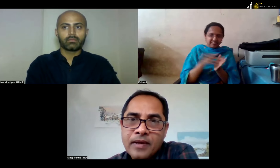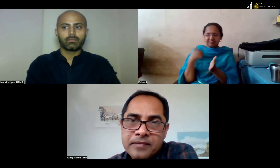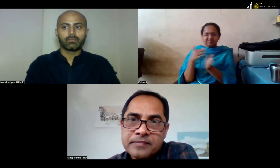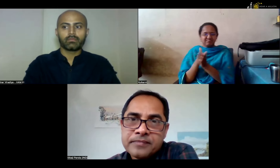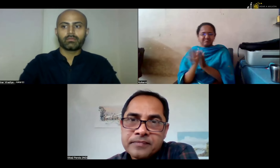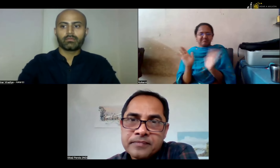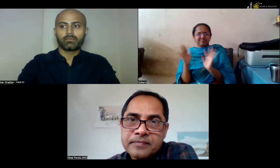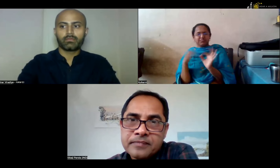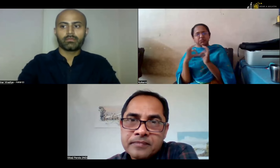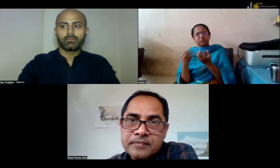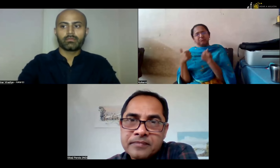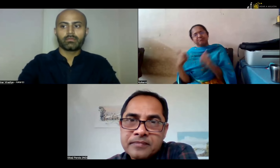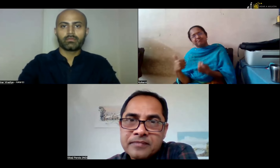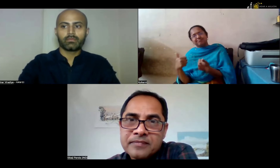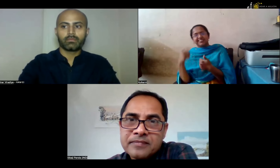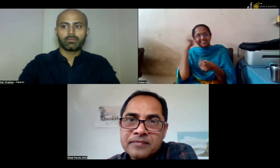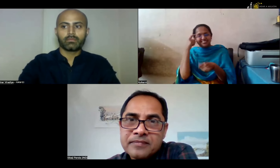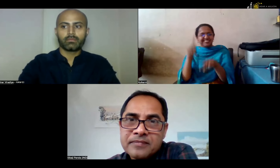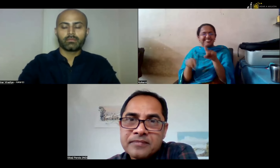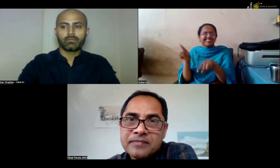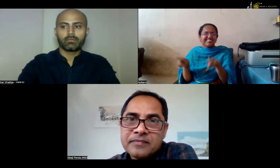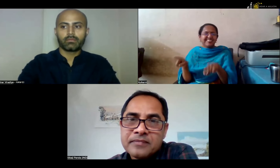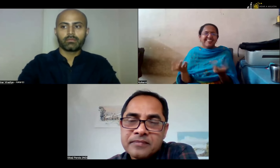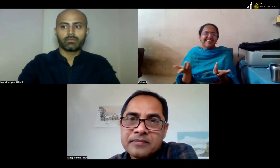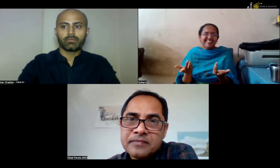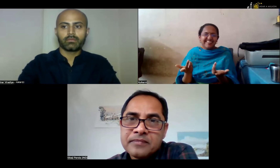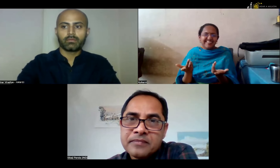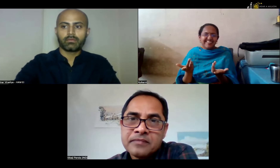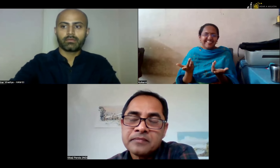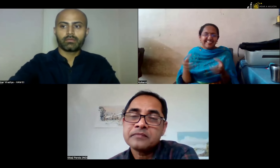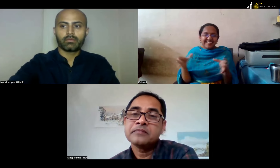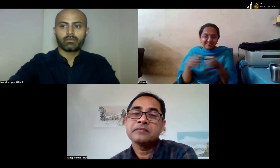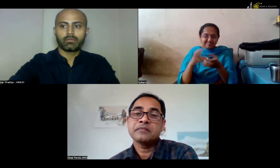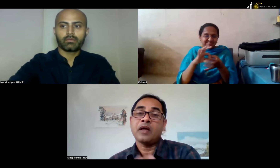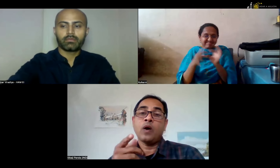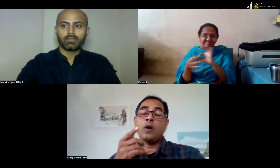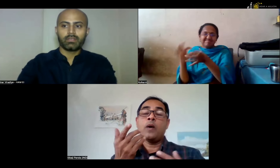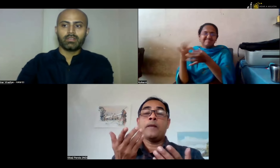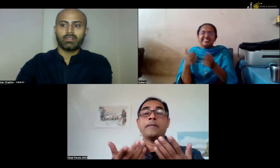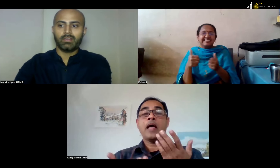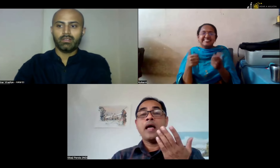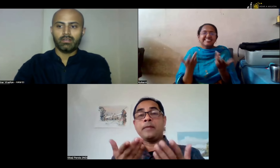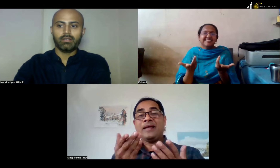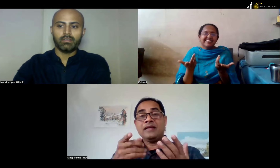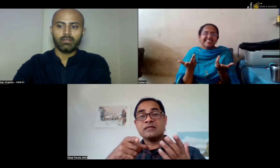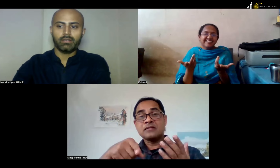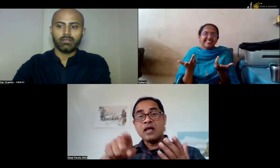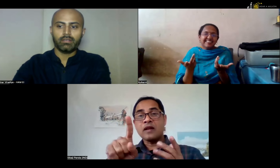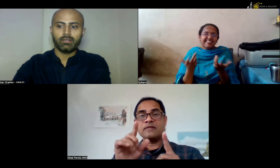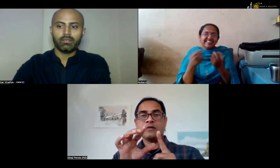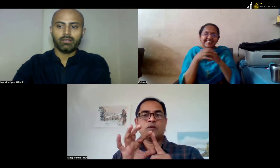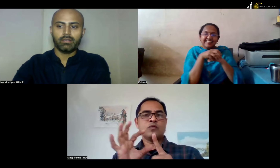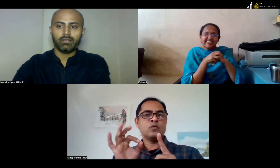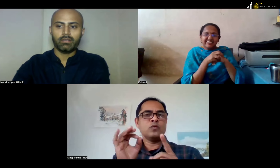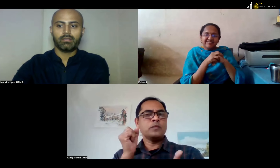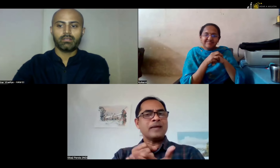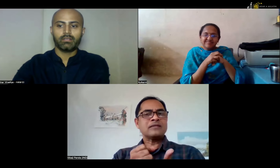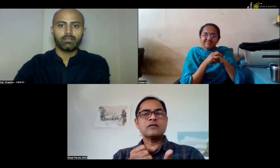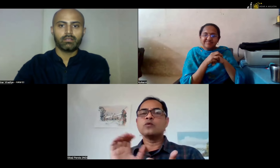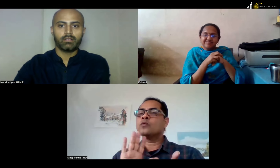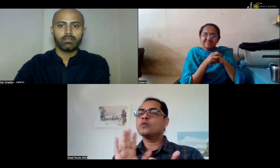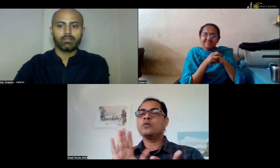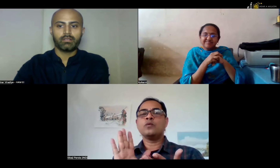we're busy with work. So the deaf parents of the children who are getting cochlear implants are very interested, but the others